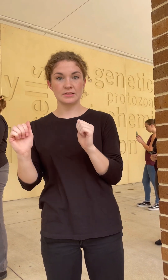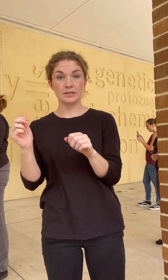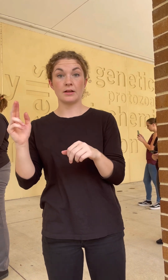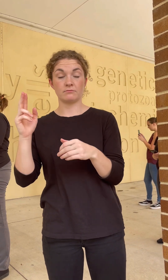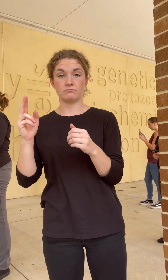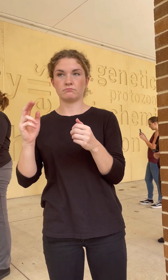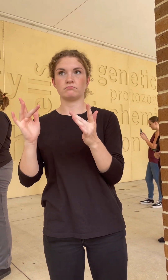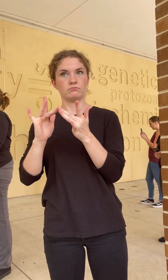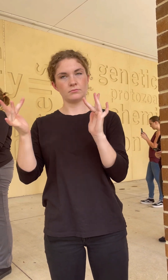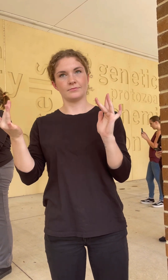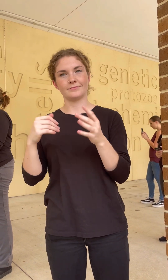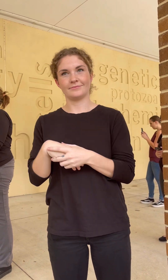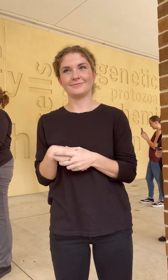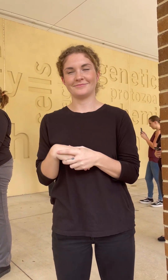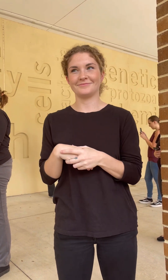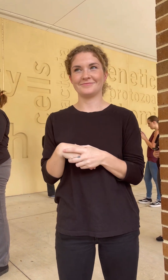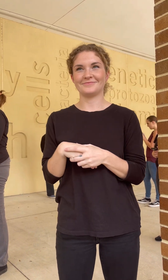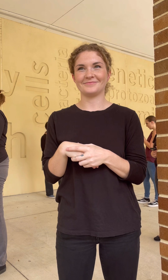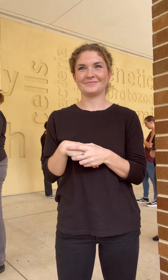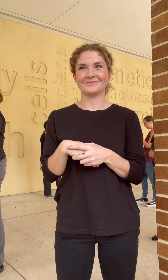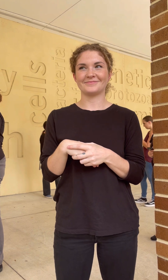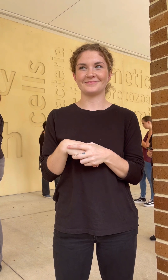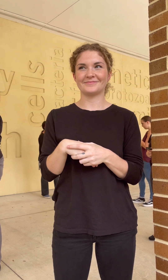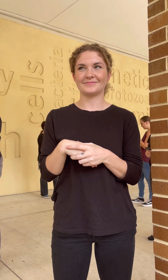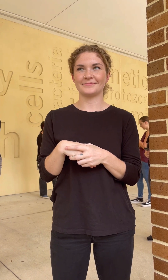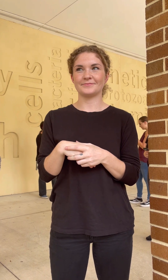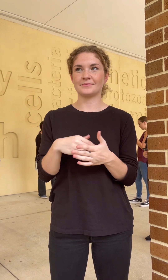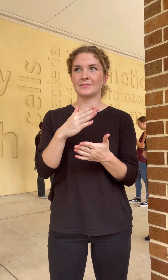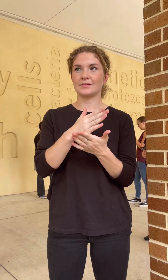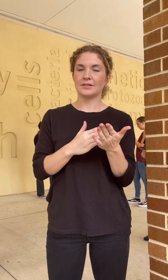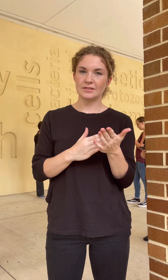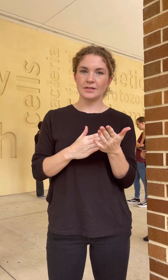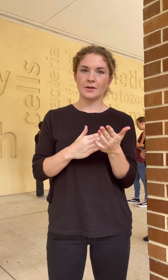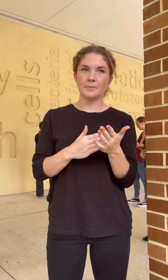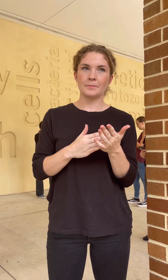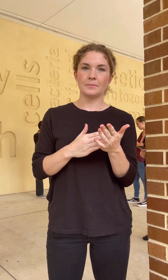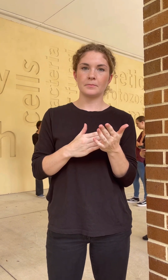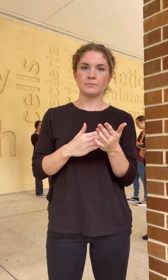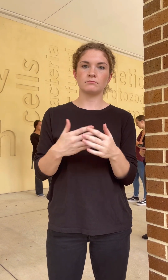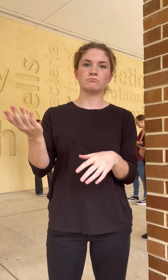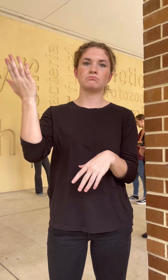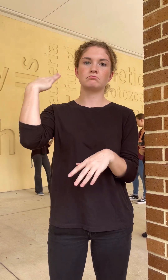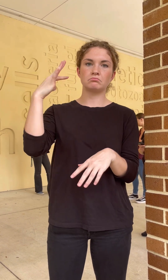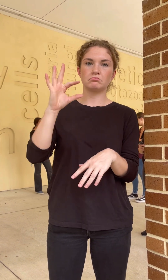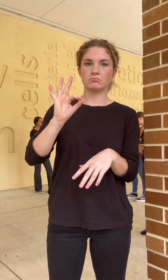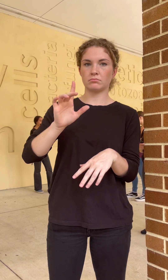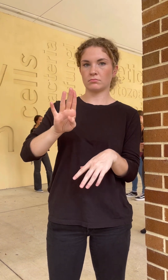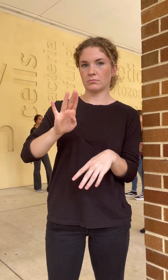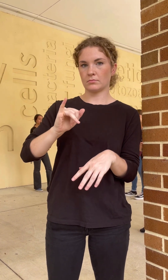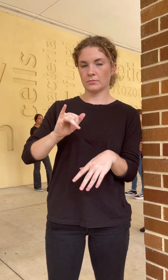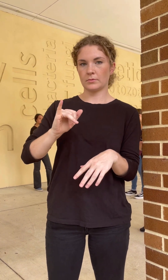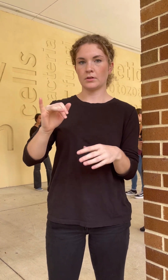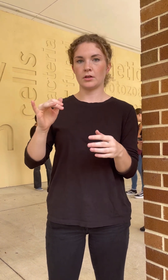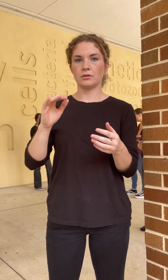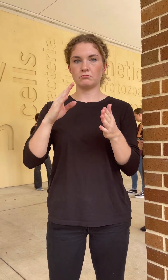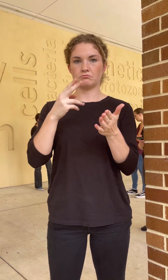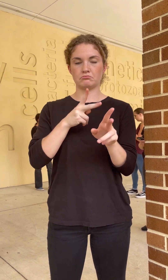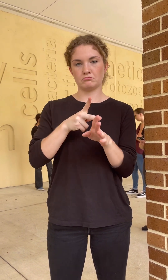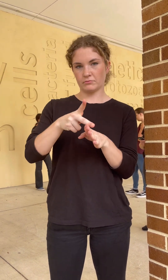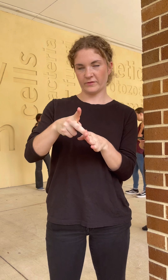where FBI agents, some former FBI directors, CIA agents, they'll come in and they'll